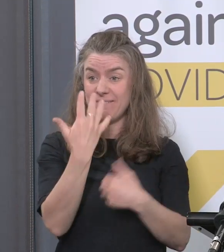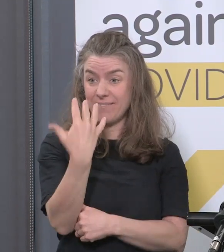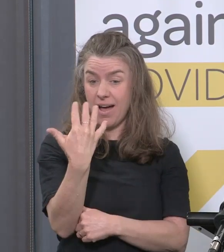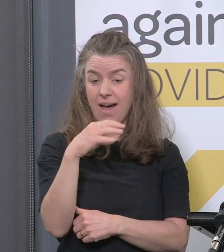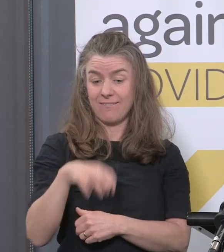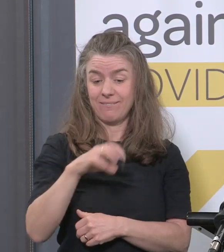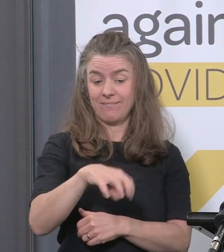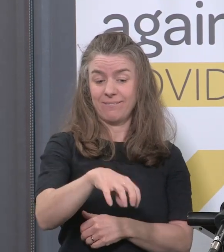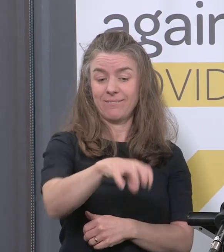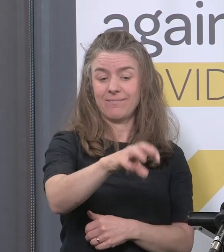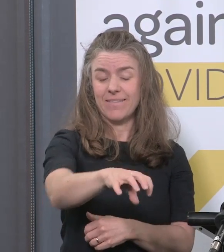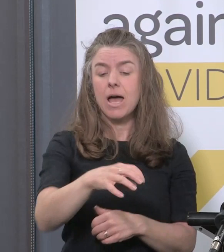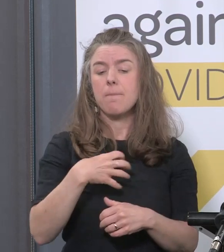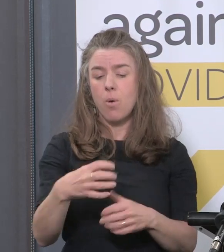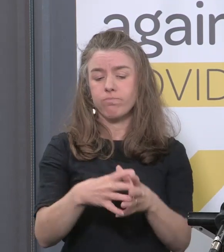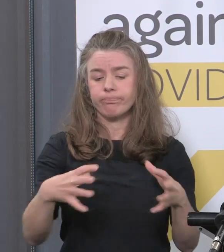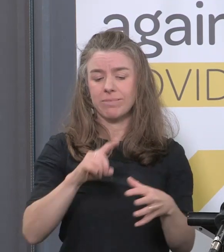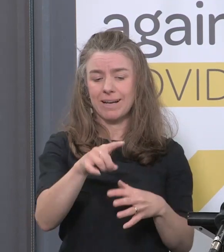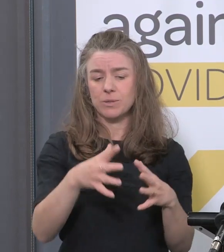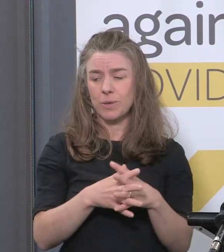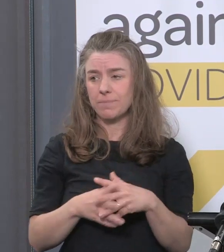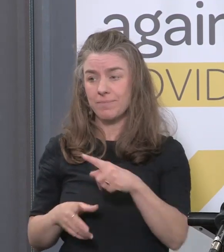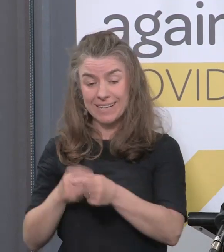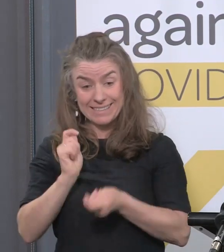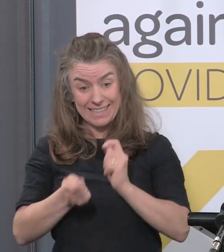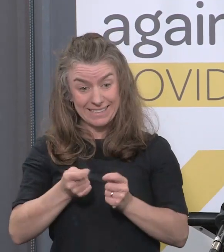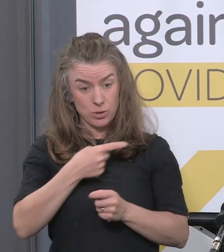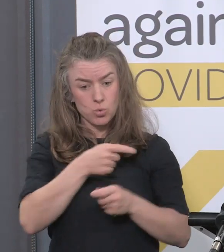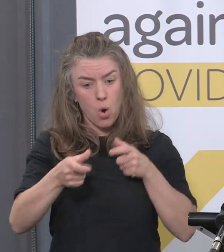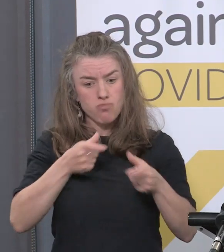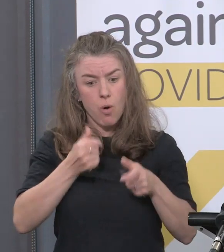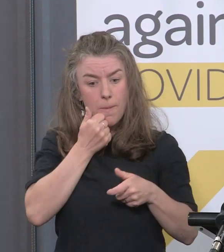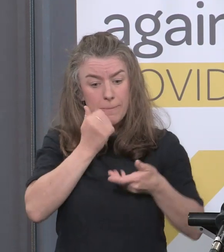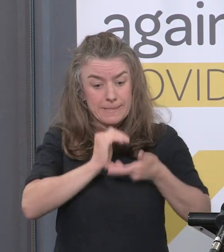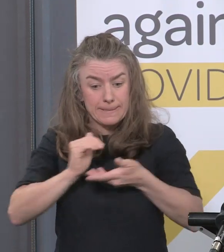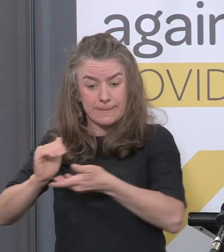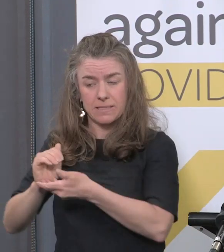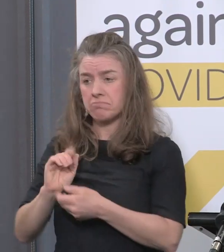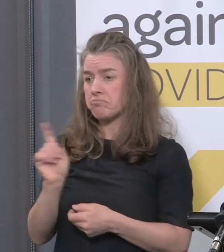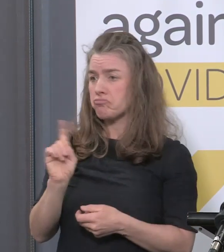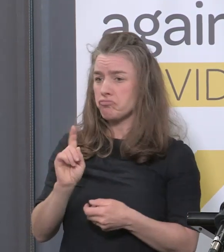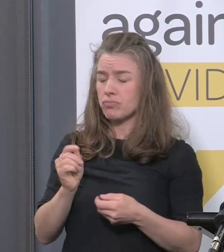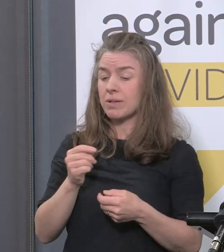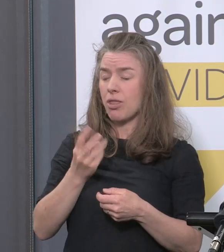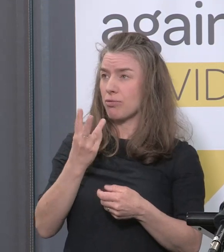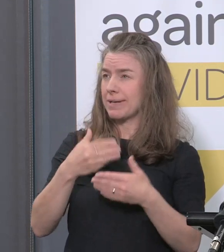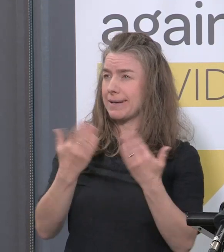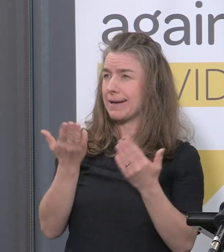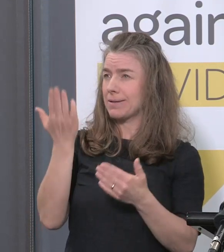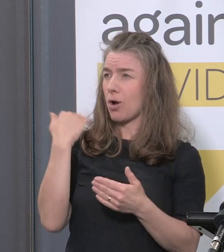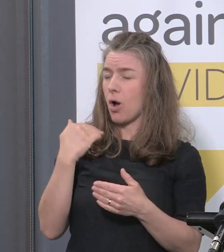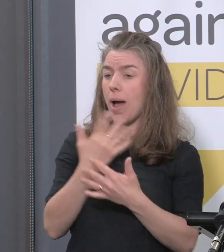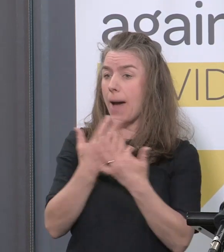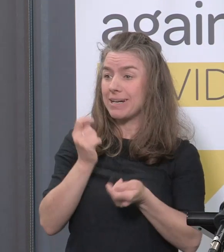out further from next week. Are tests being rationed? No, tests are not being rationed. So 3 days ago, 620 tests were